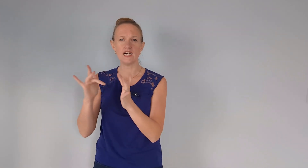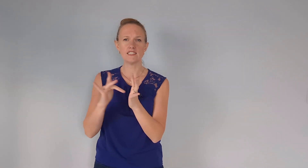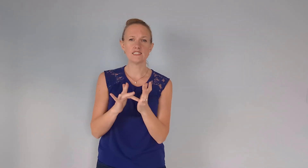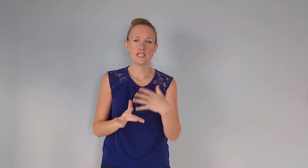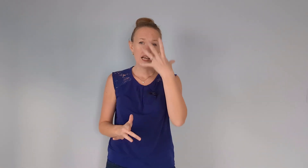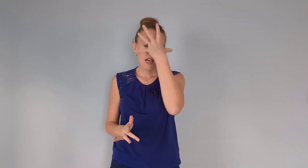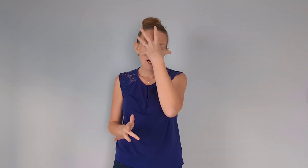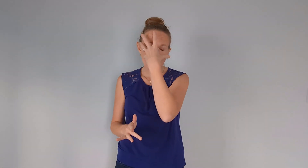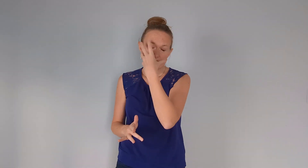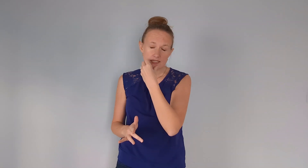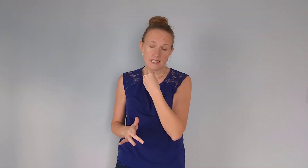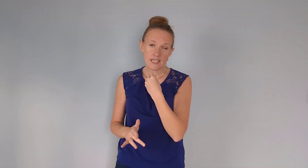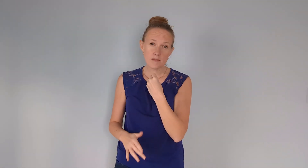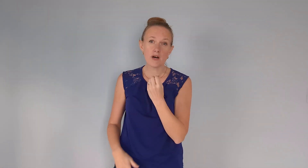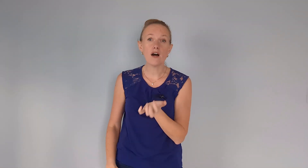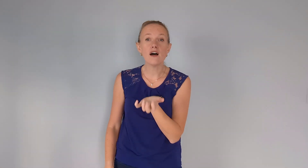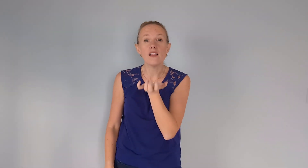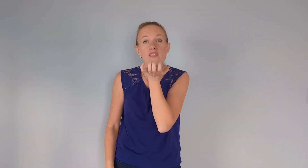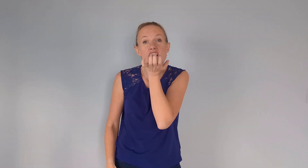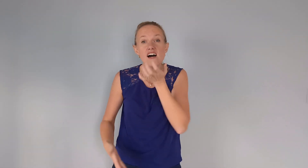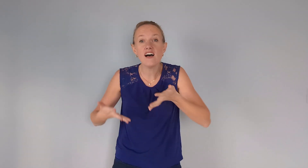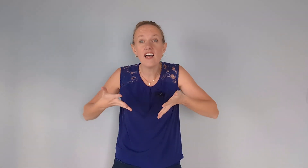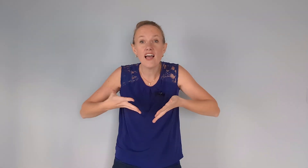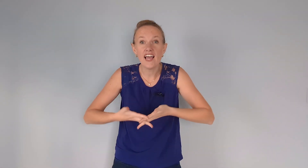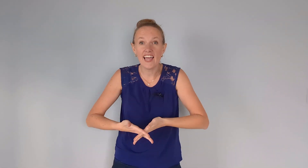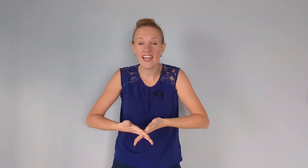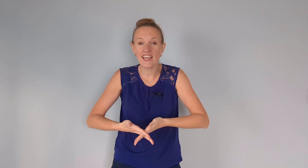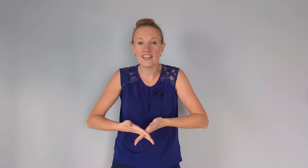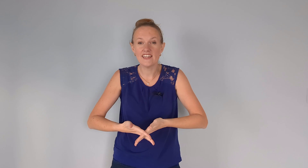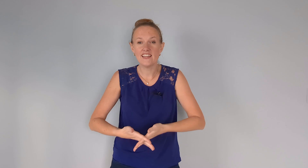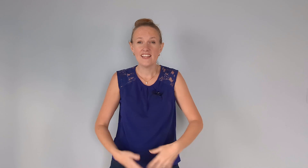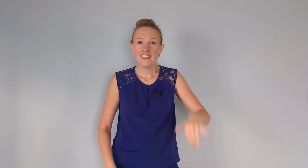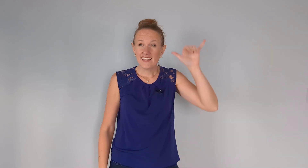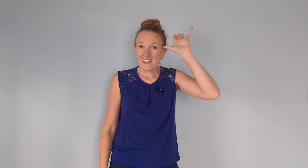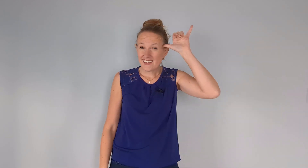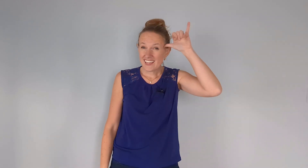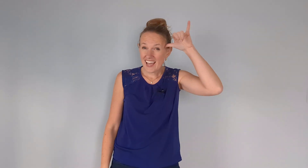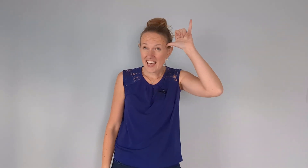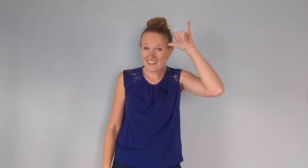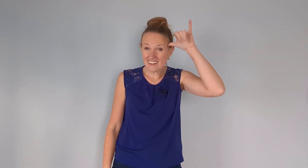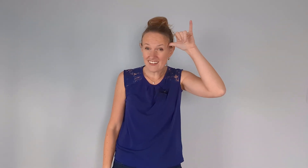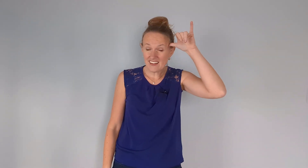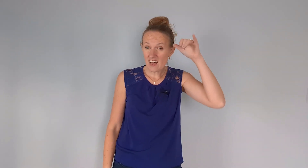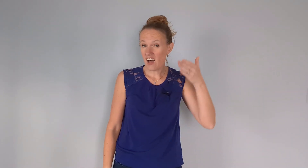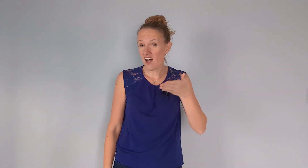Jesus asleep on the hay. The cattle